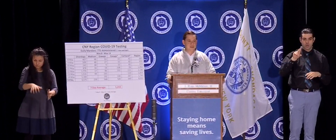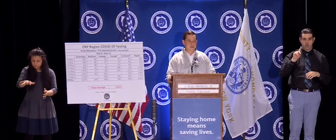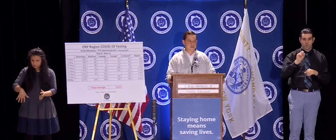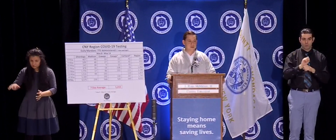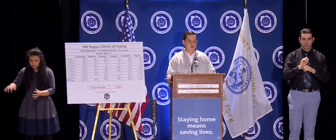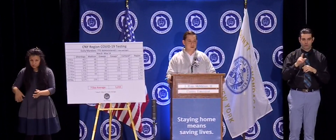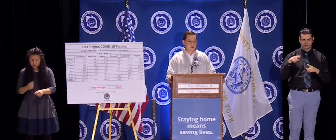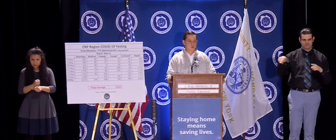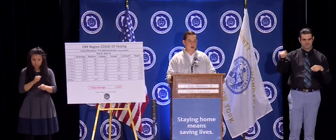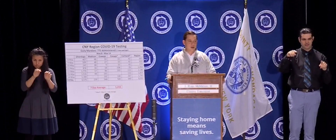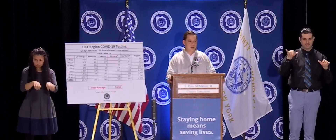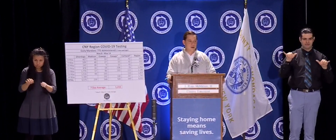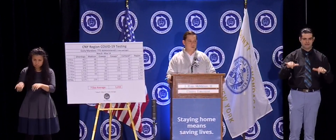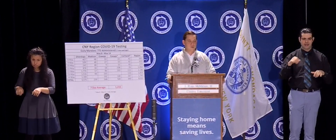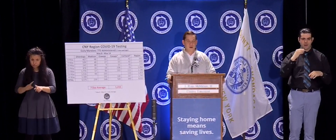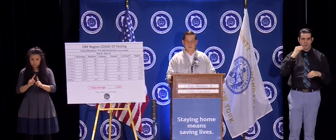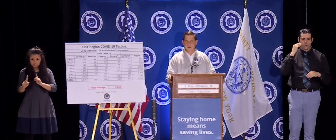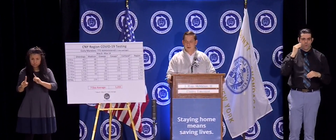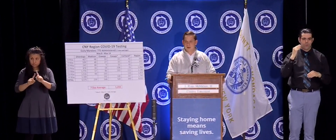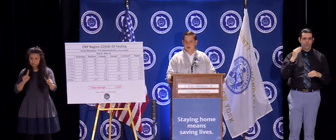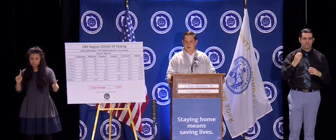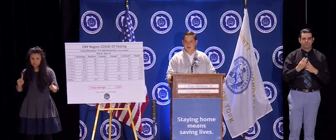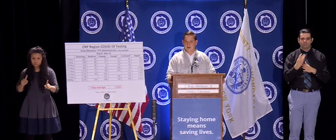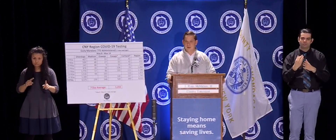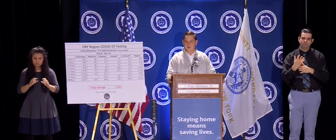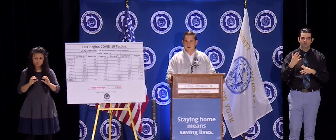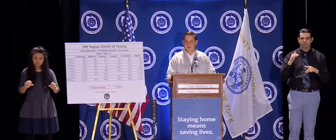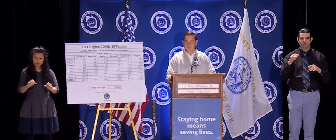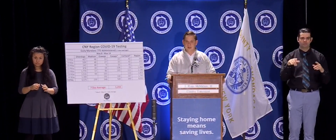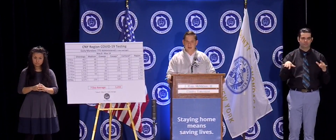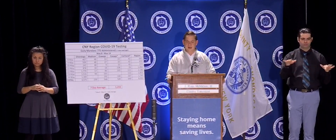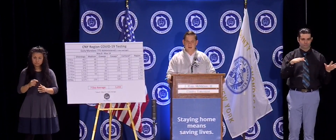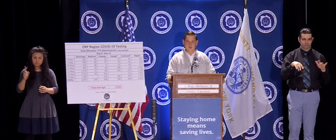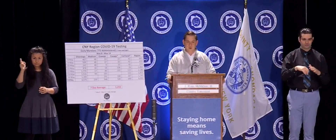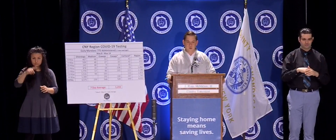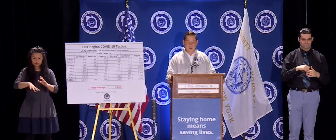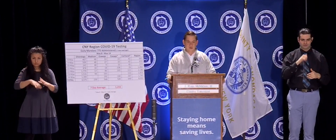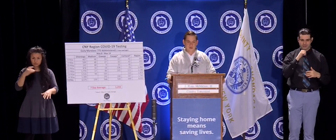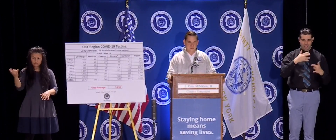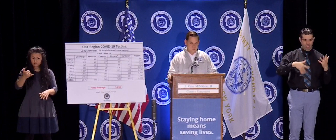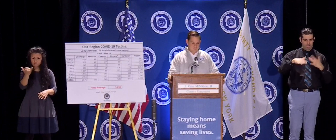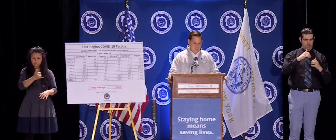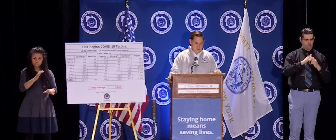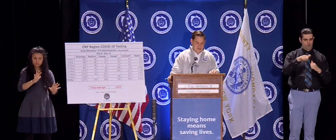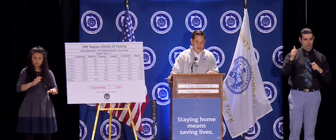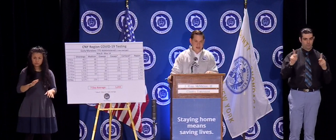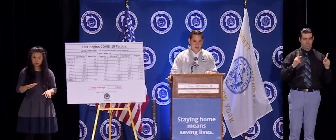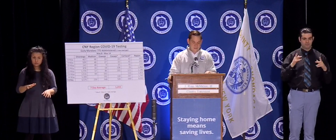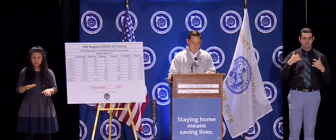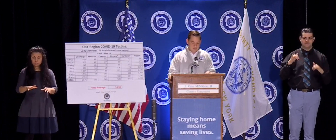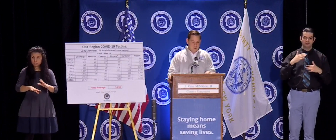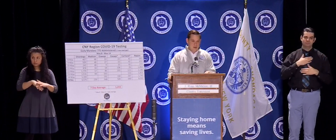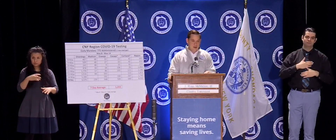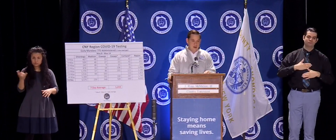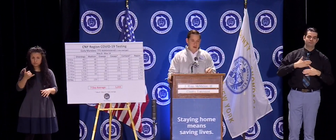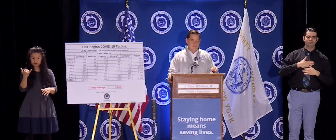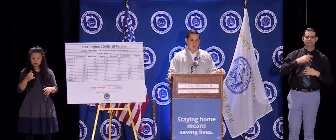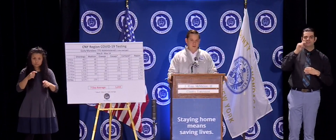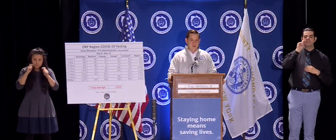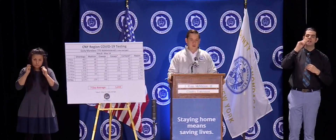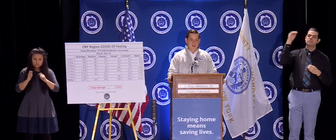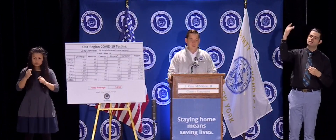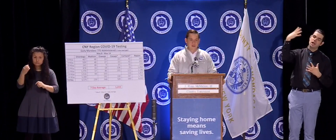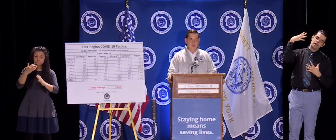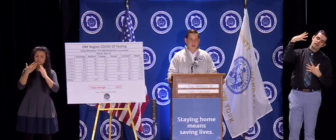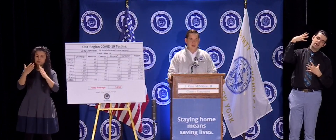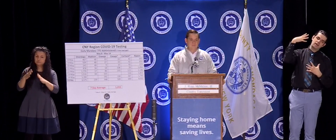physically distanced away from others and enjoy the weather, maybe get a tan,